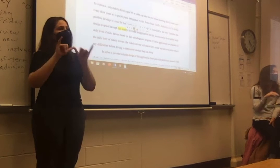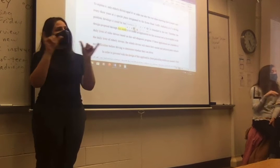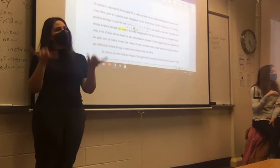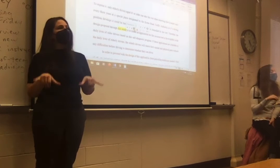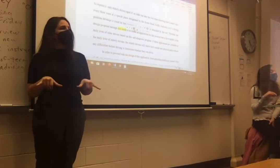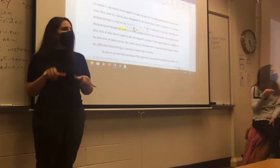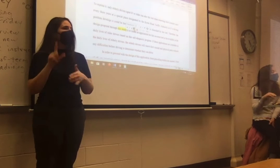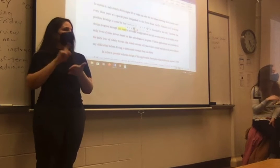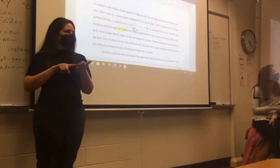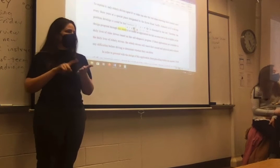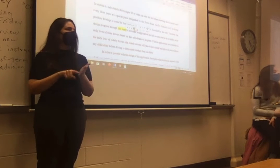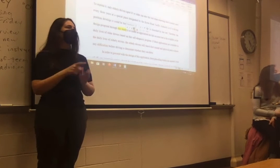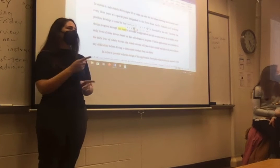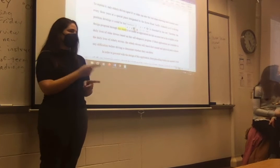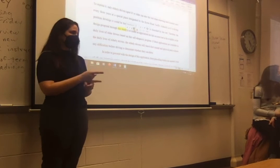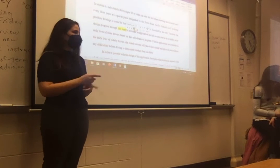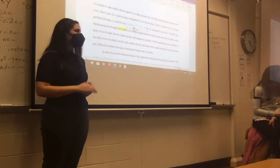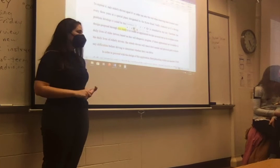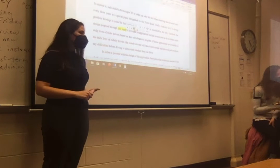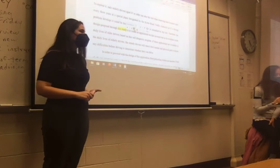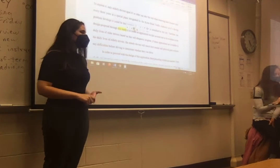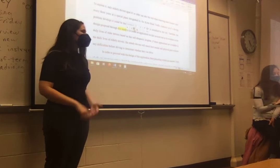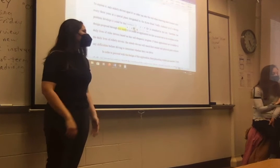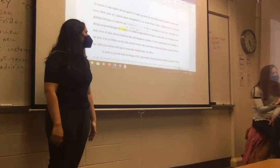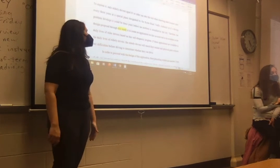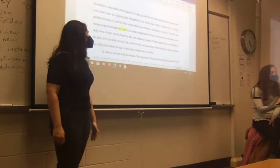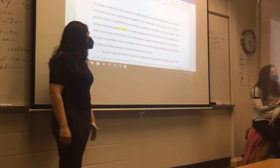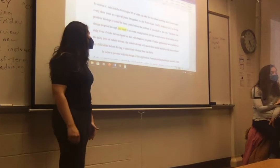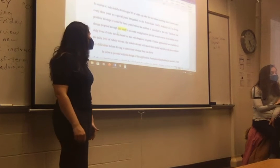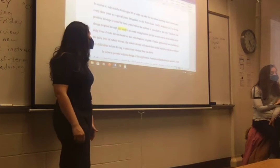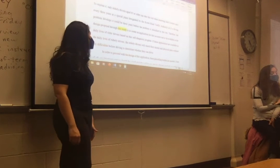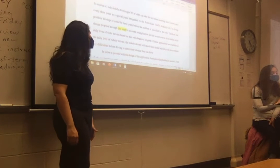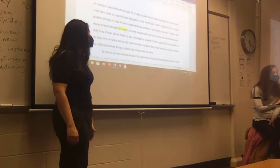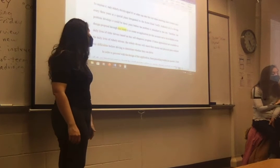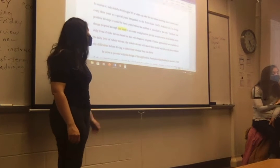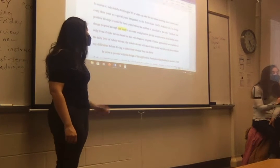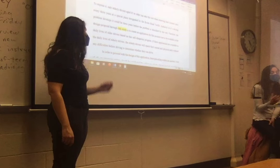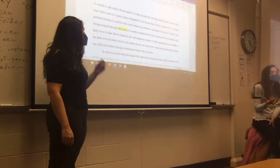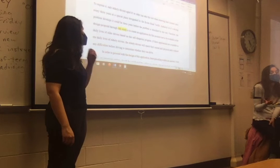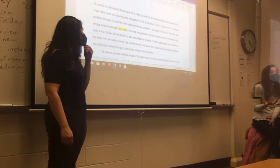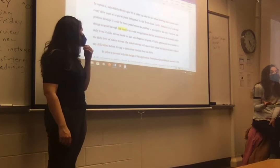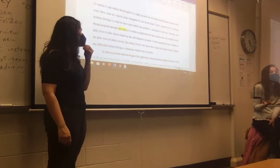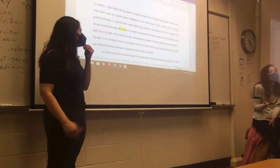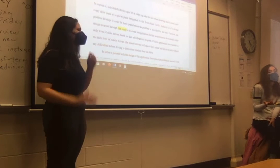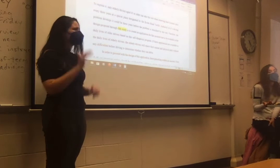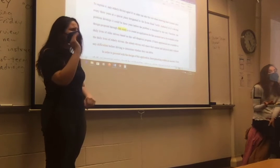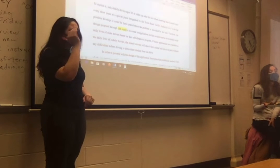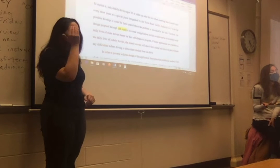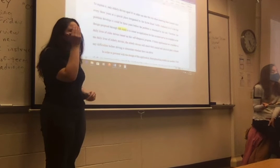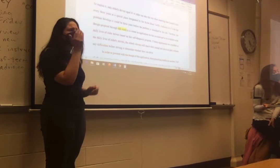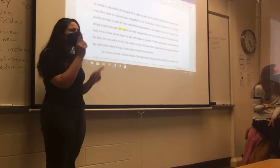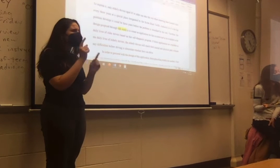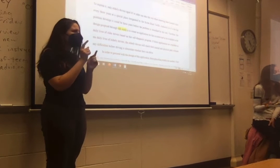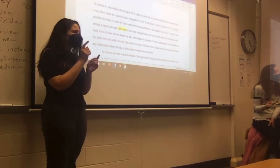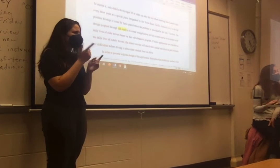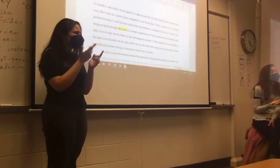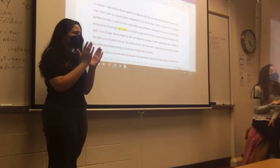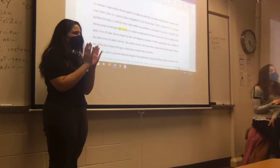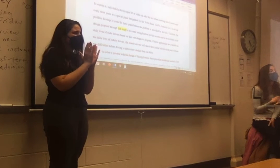I'm telling you what my study is proposing, right? So it seems like a small thing just to say this study, but if you